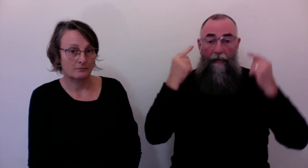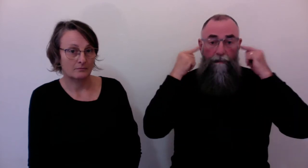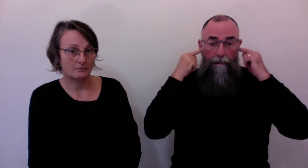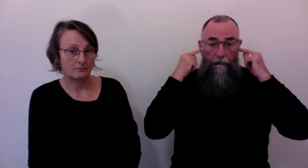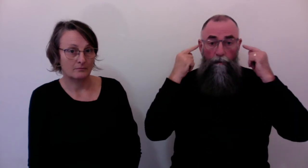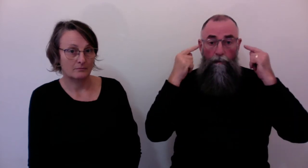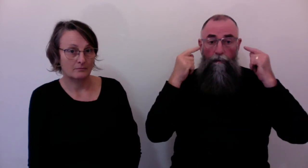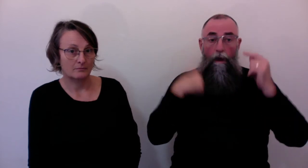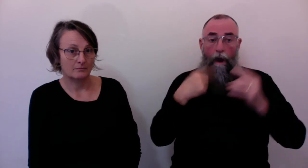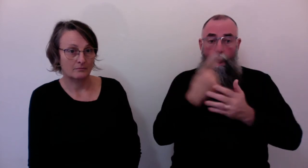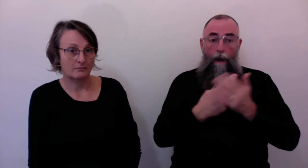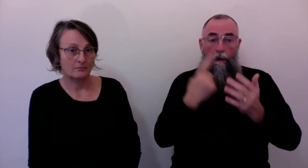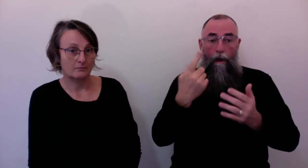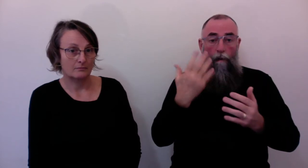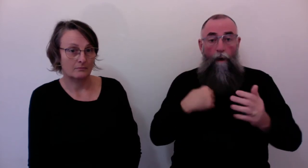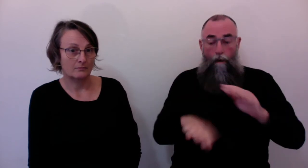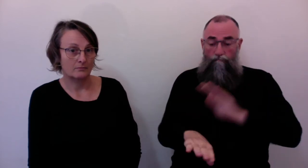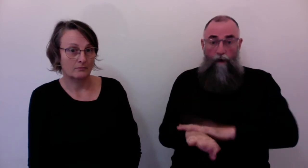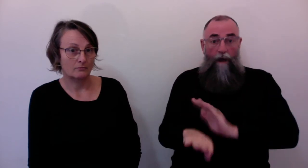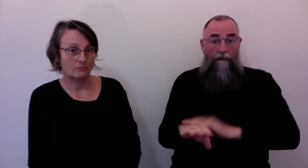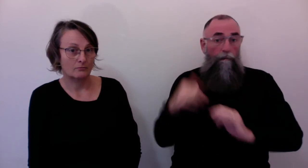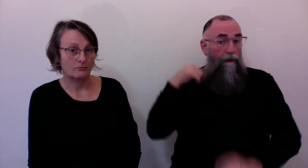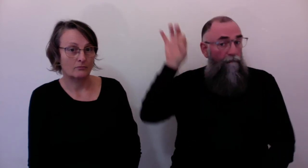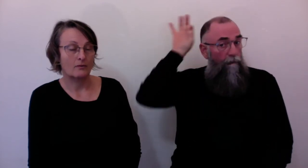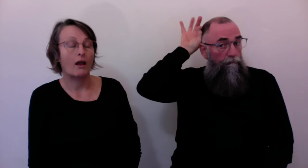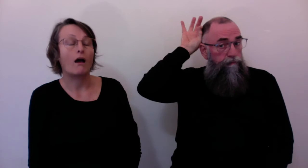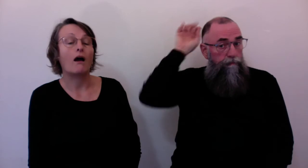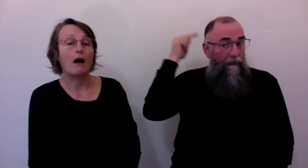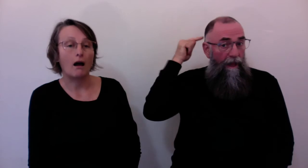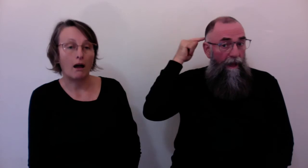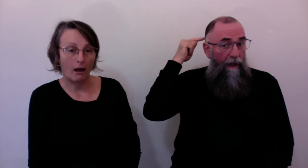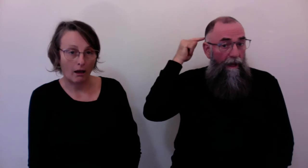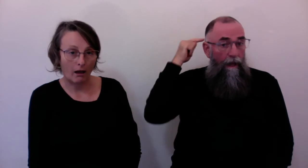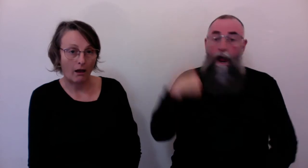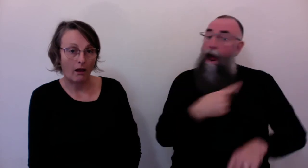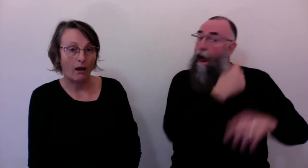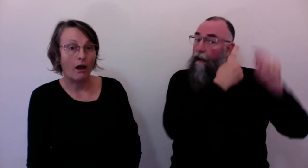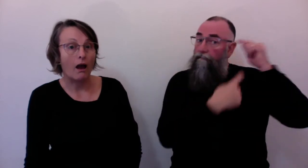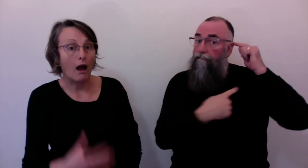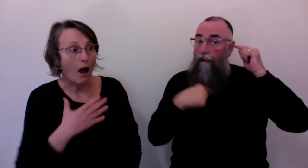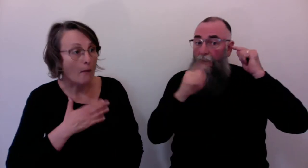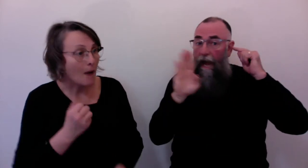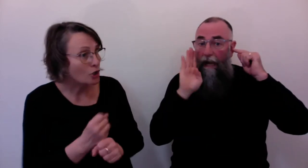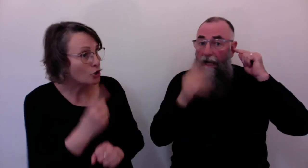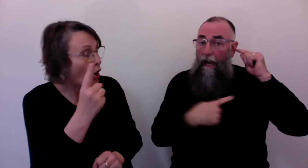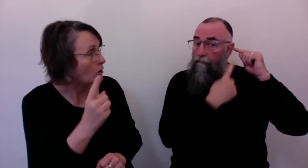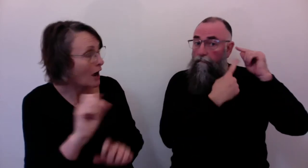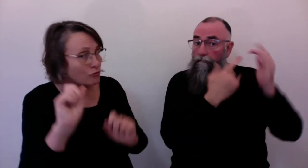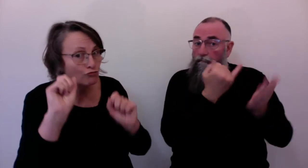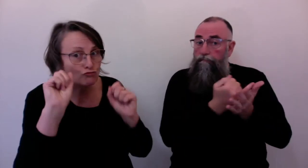only hear on the right side because of the cochlear implant, and I don't hear on the left side. Oh my gosh! Yeah. I know this